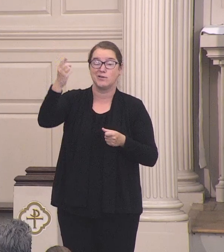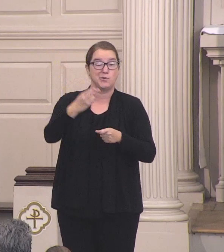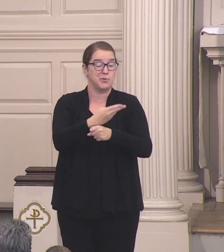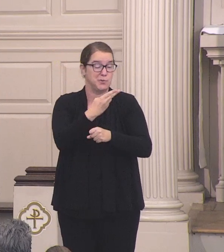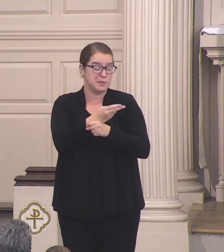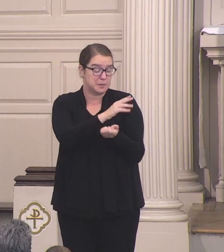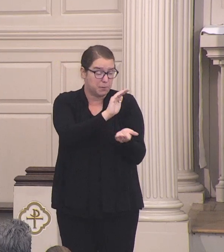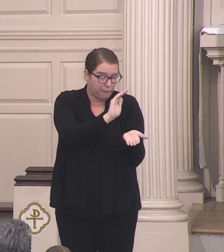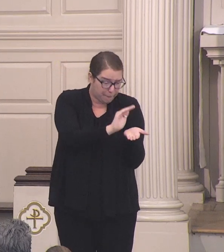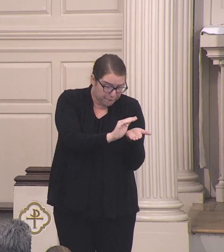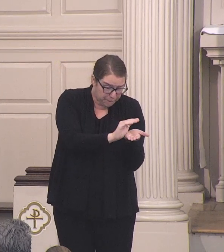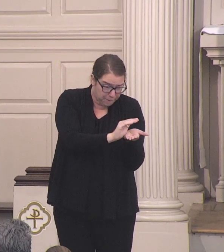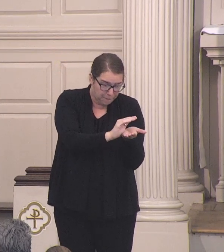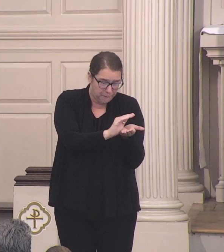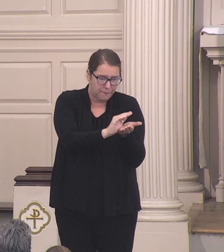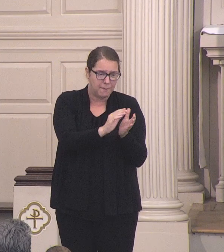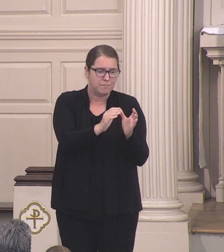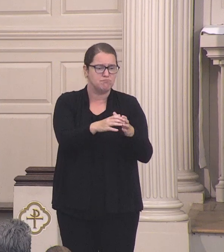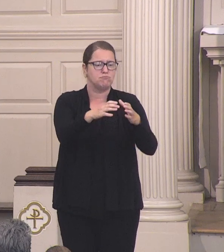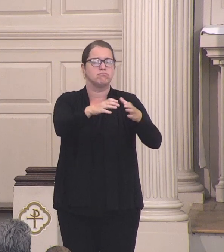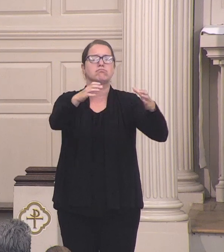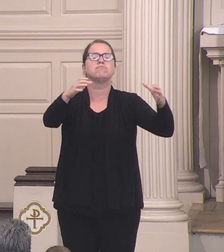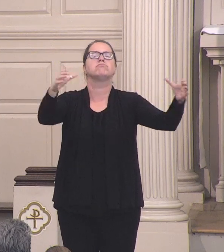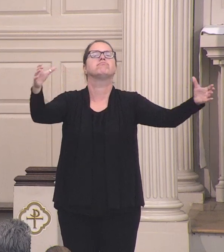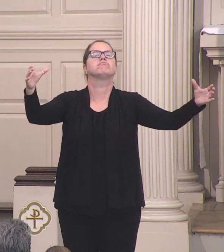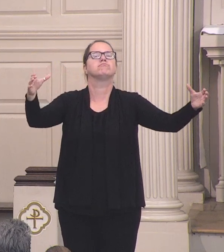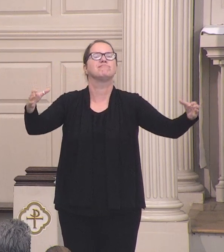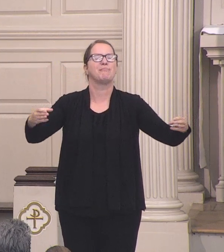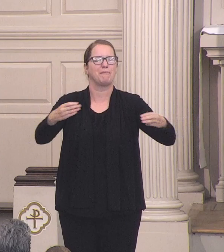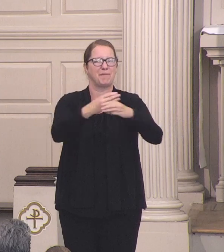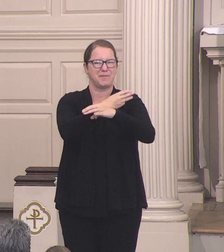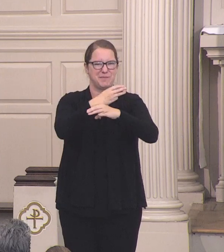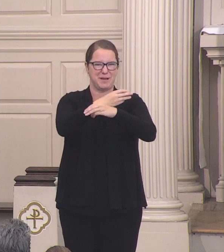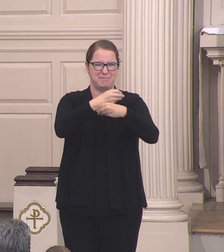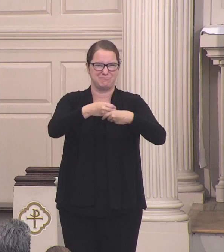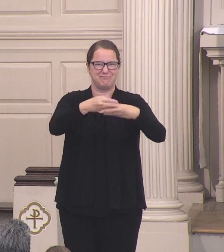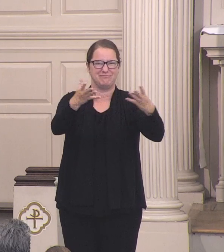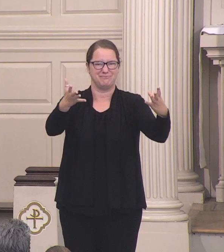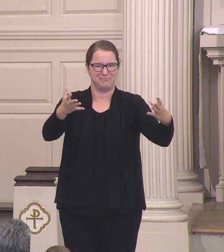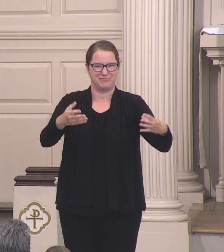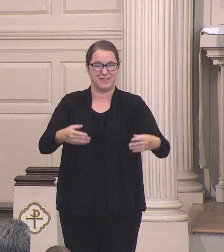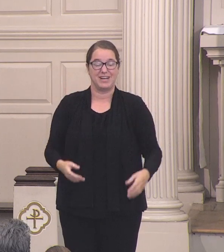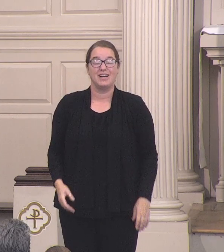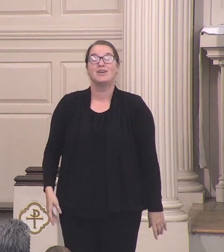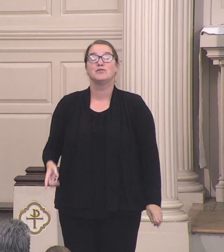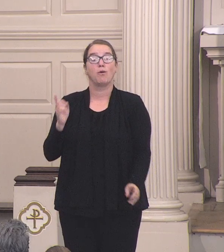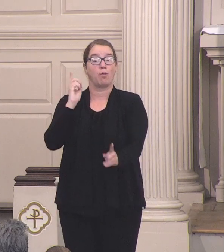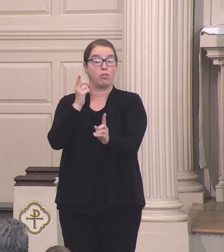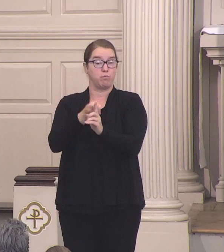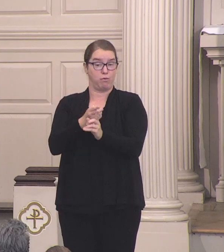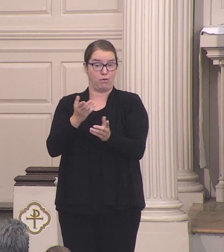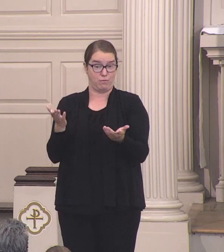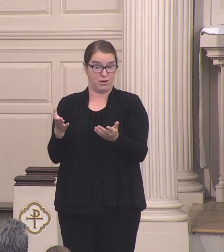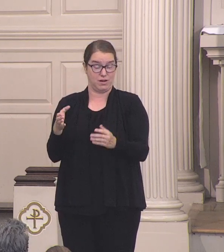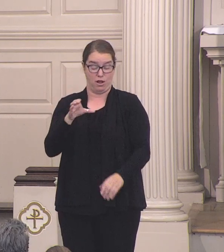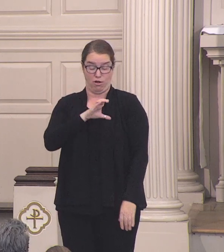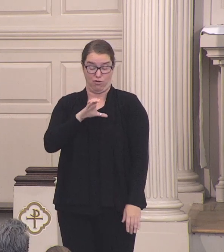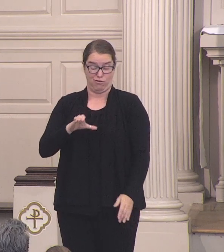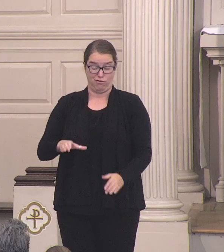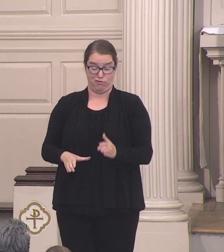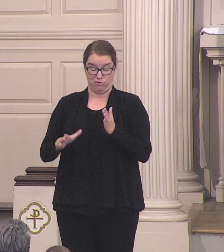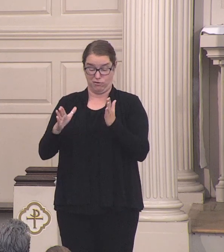sufficient for them. And so a Christian is one that is willing to share. A Christian is